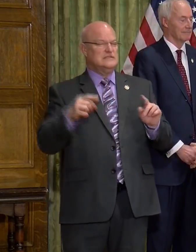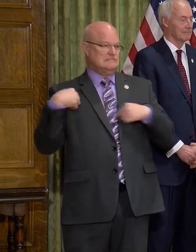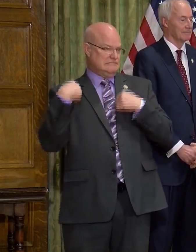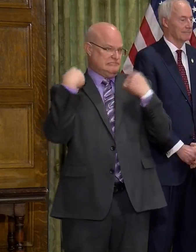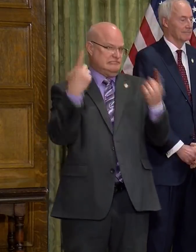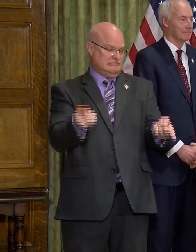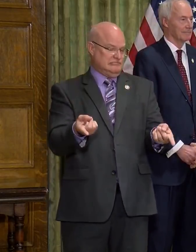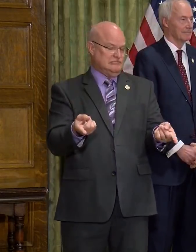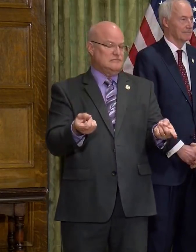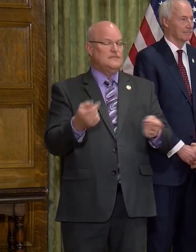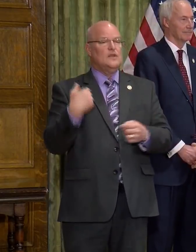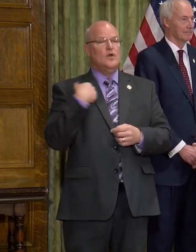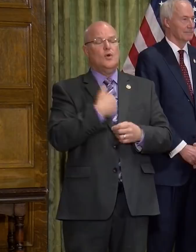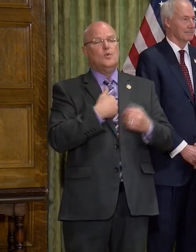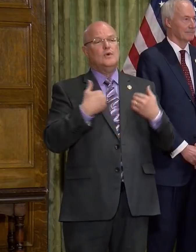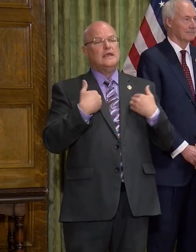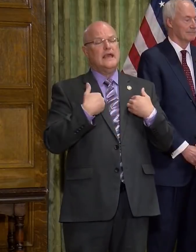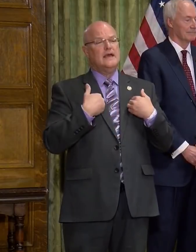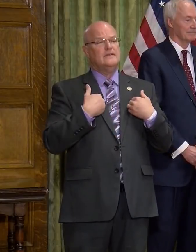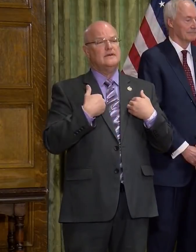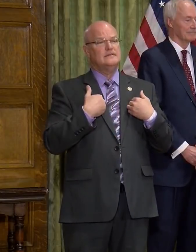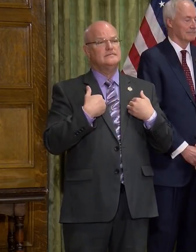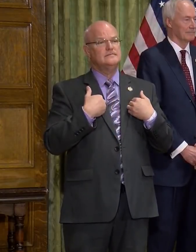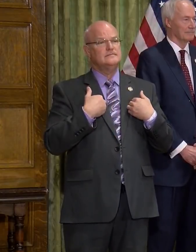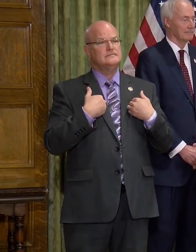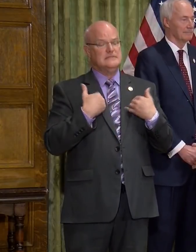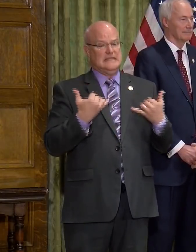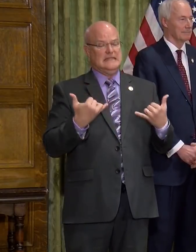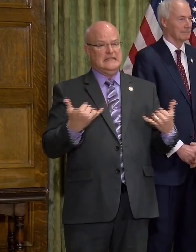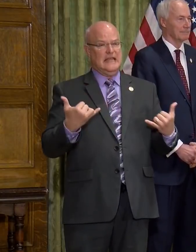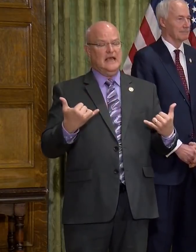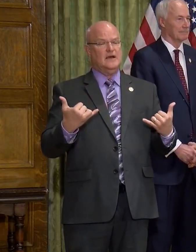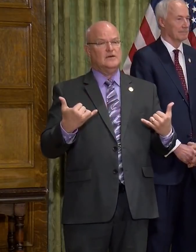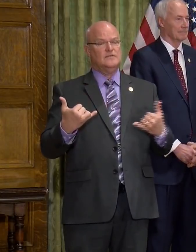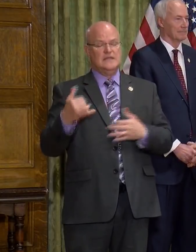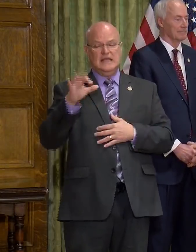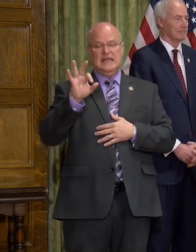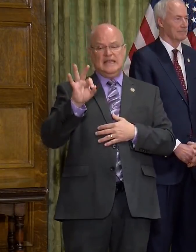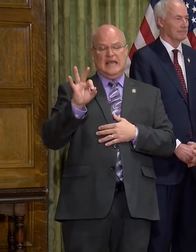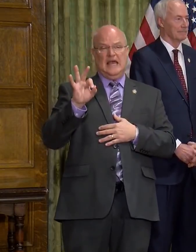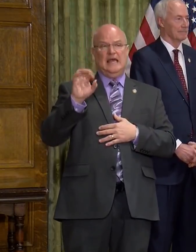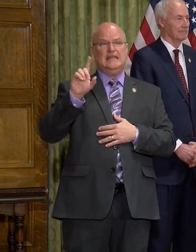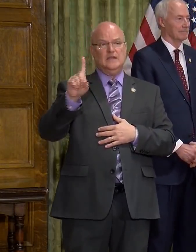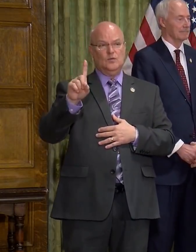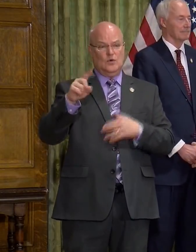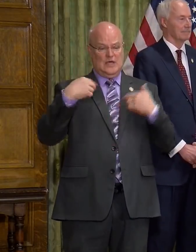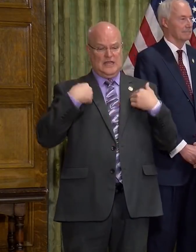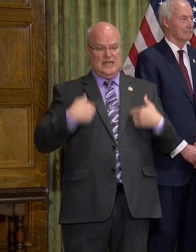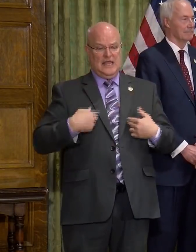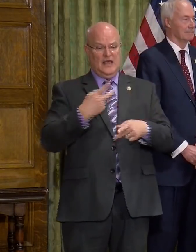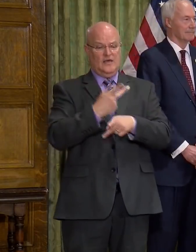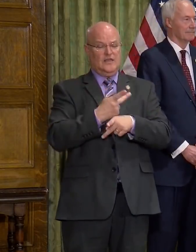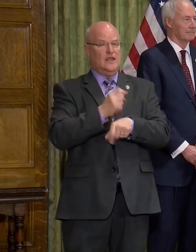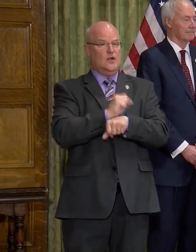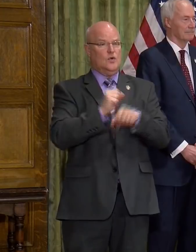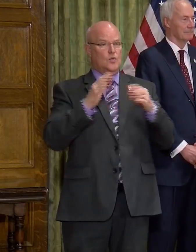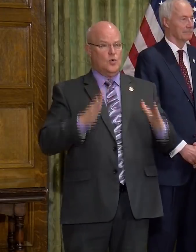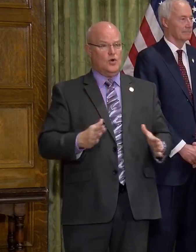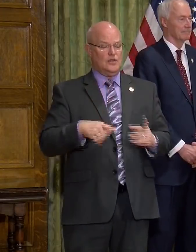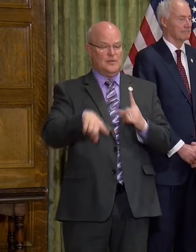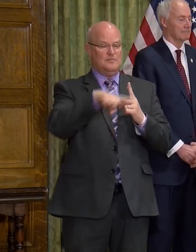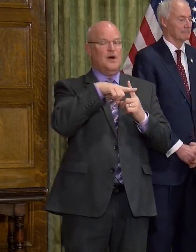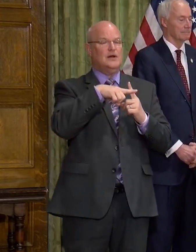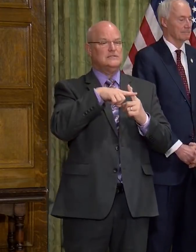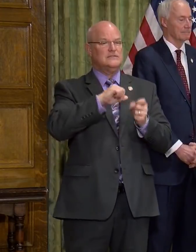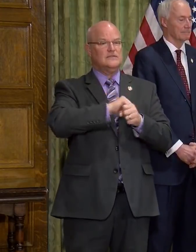before. We have now 91 healthcare workers who have tested positive for